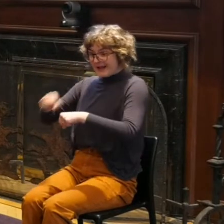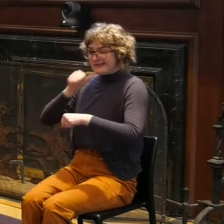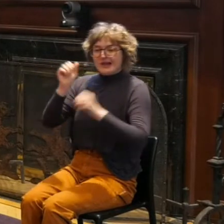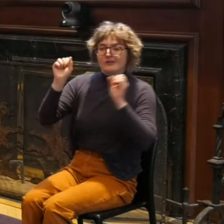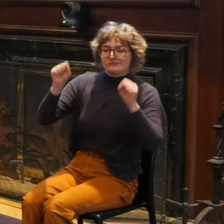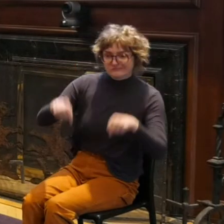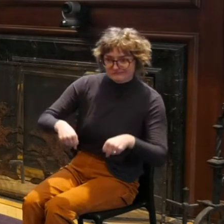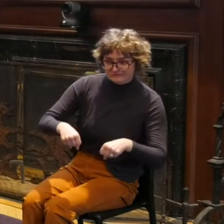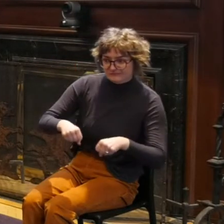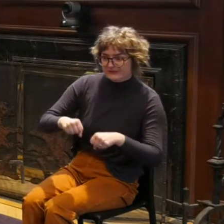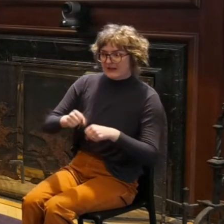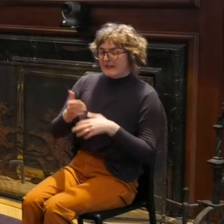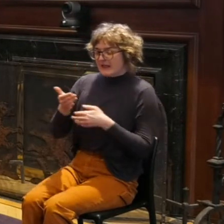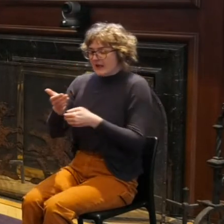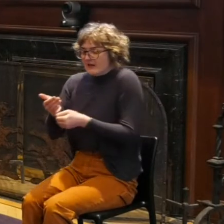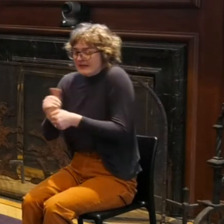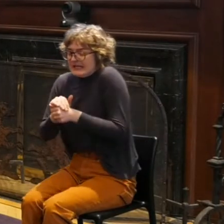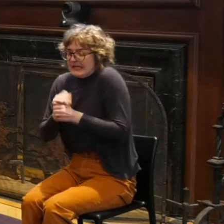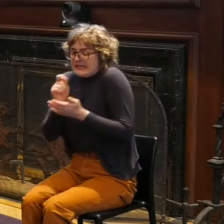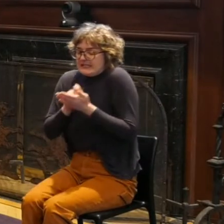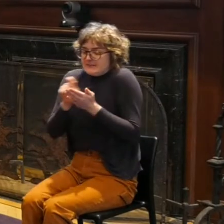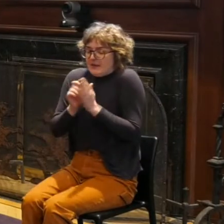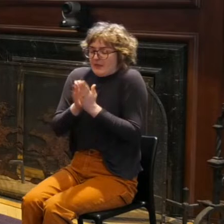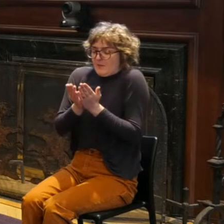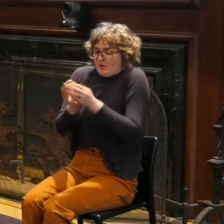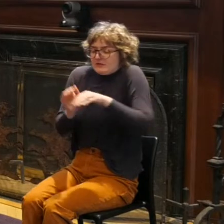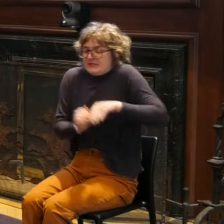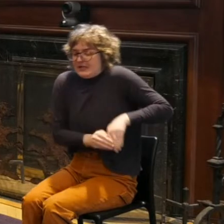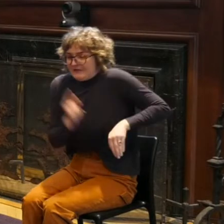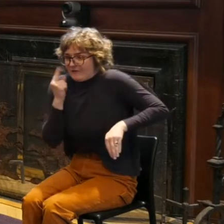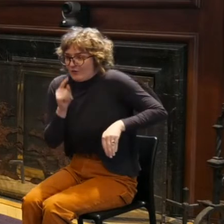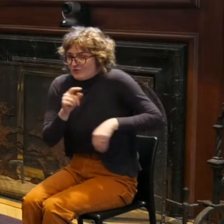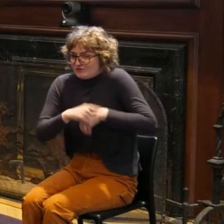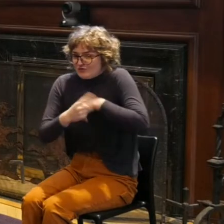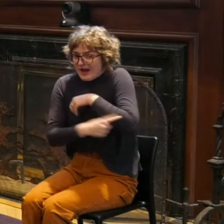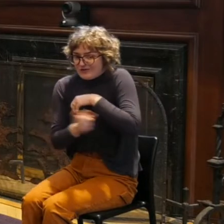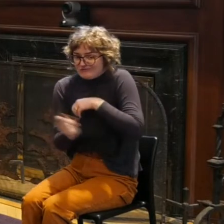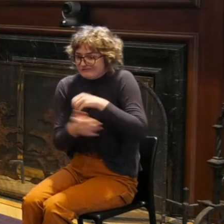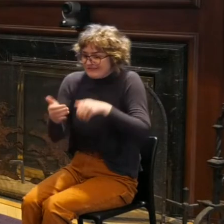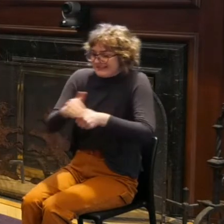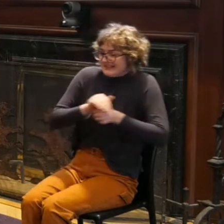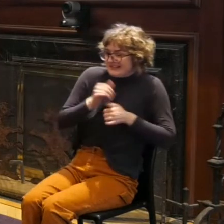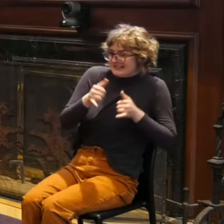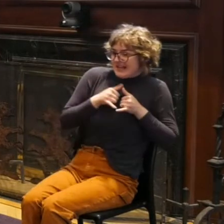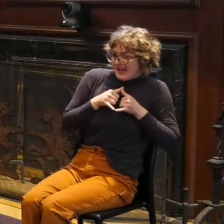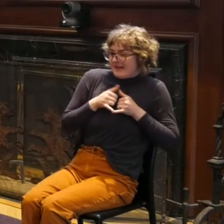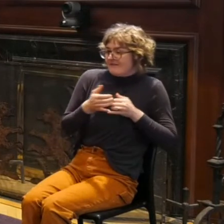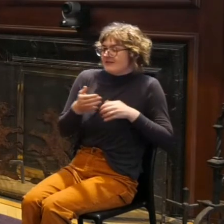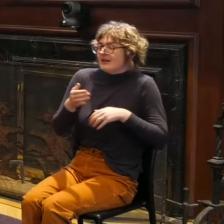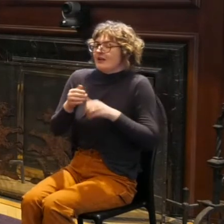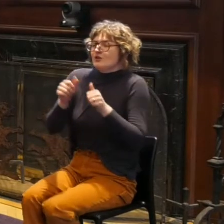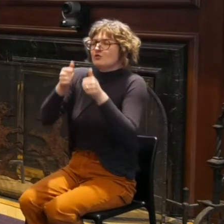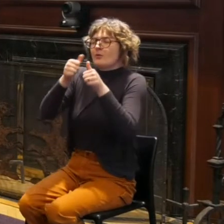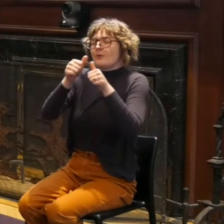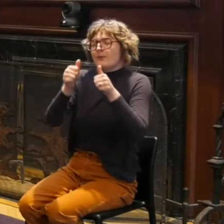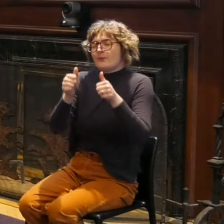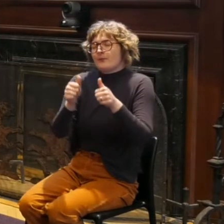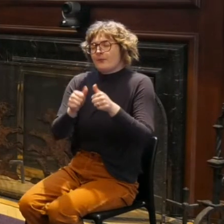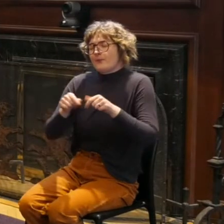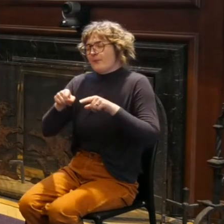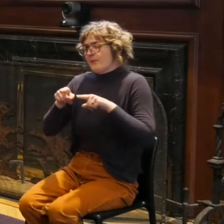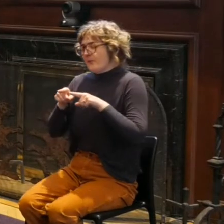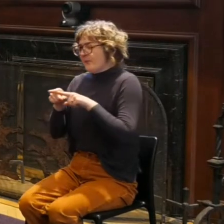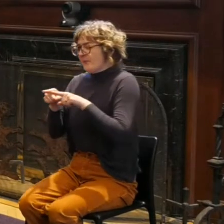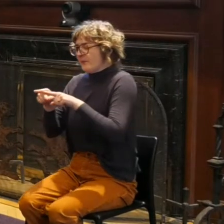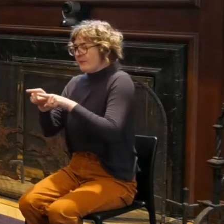He carefully hid the spelling books white children left for trash. These letters, their curves and straight lines, were